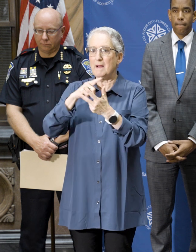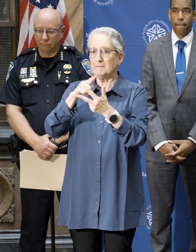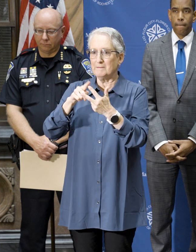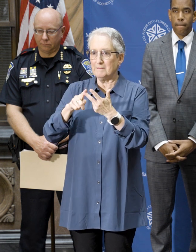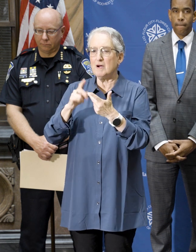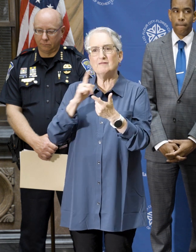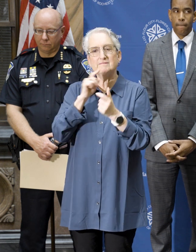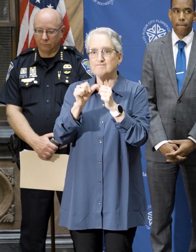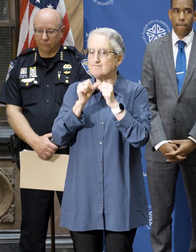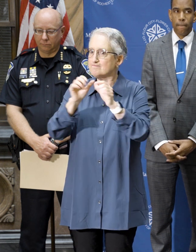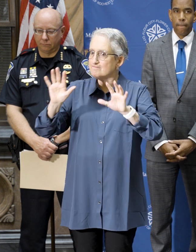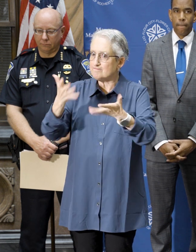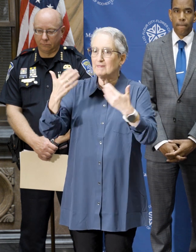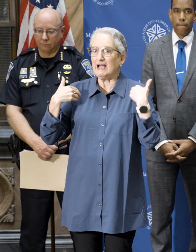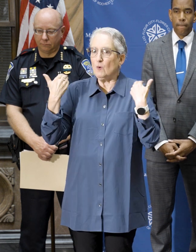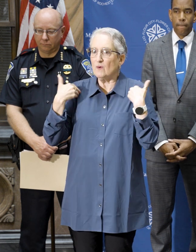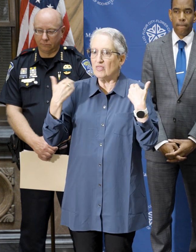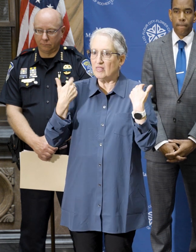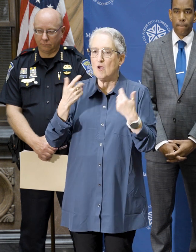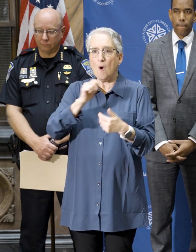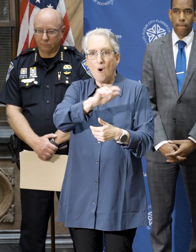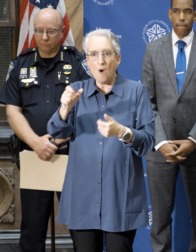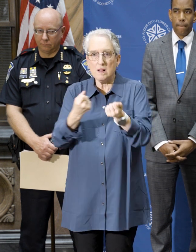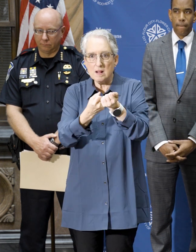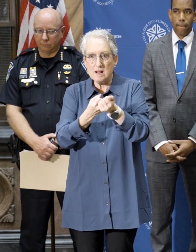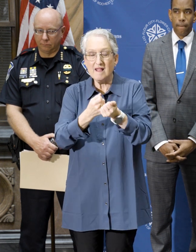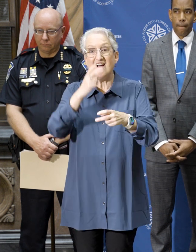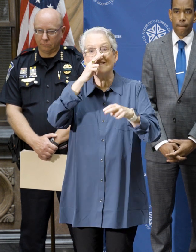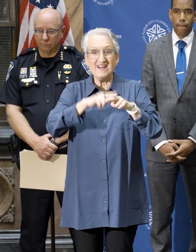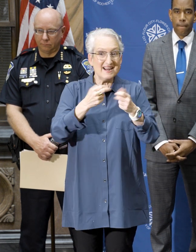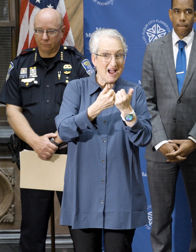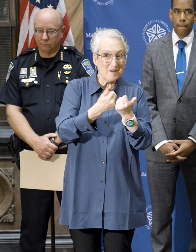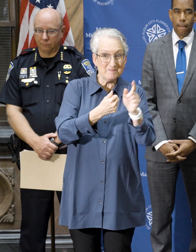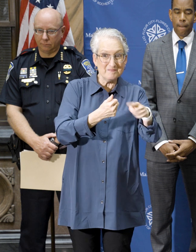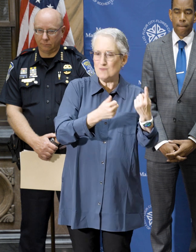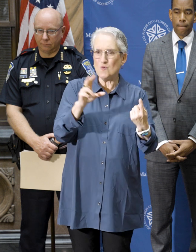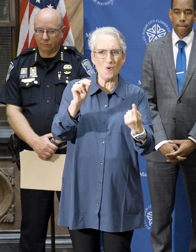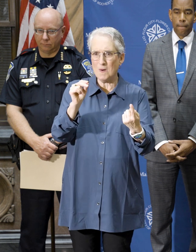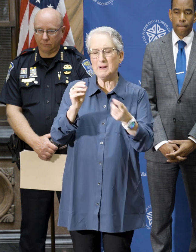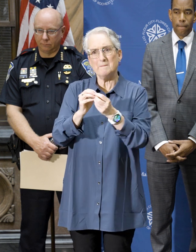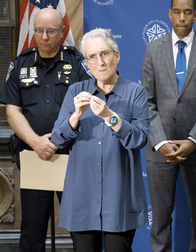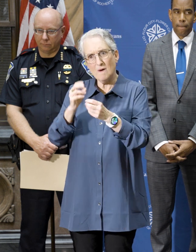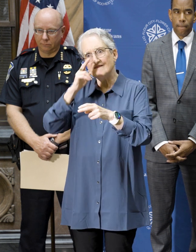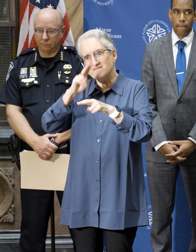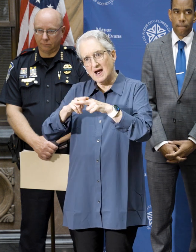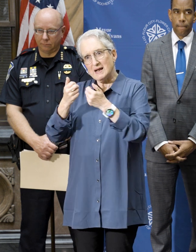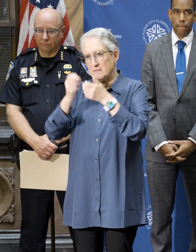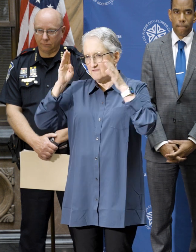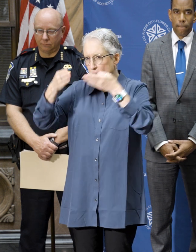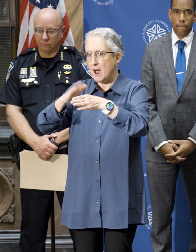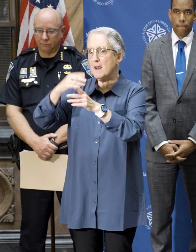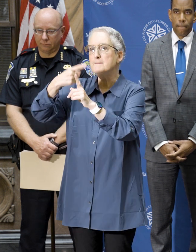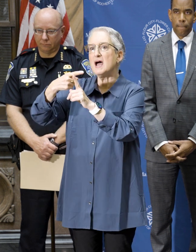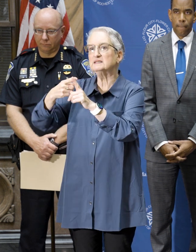fun and games. It's fun and games with a modern twist. Fun and games geared toward positive growth and development of